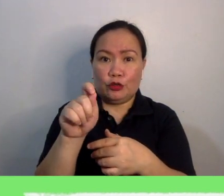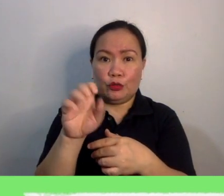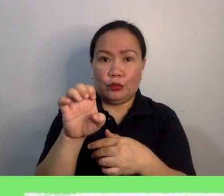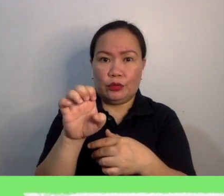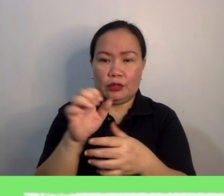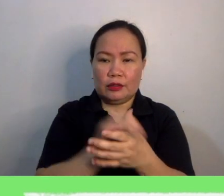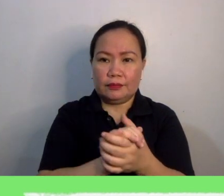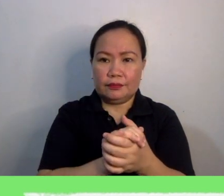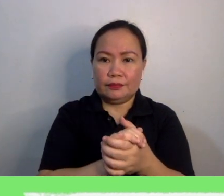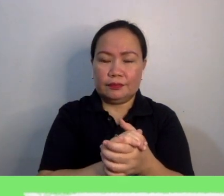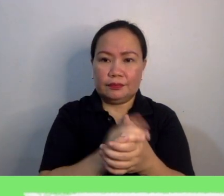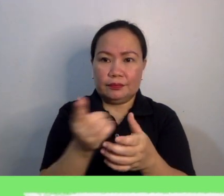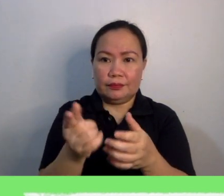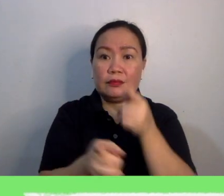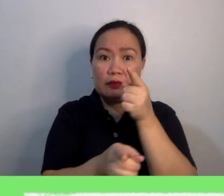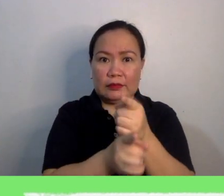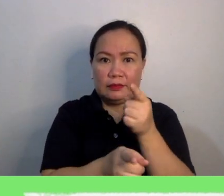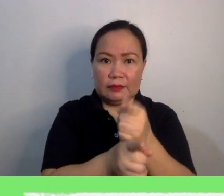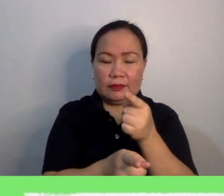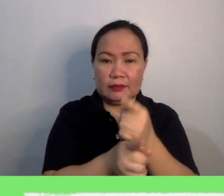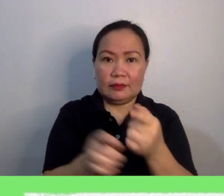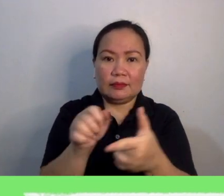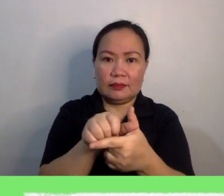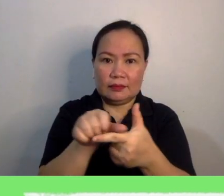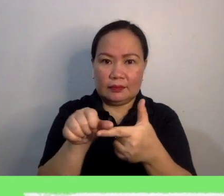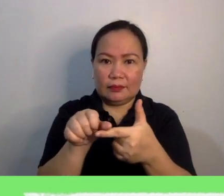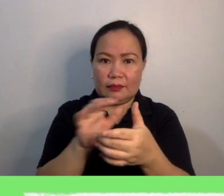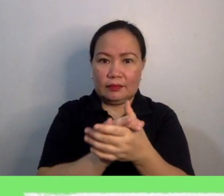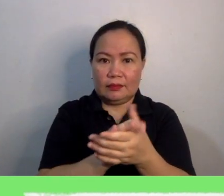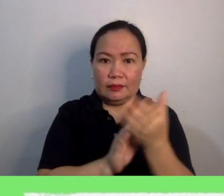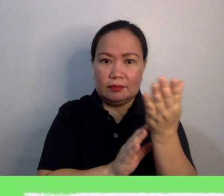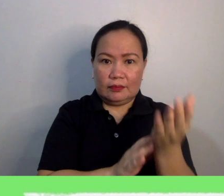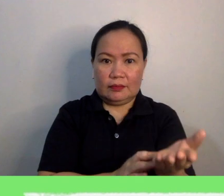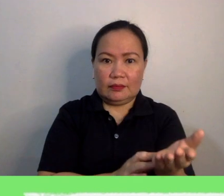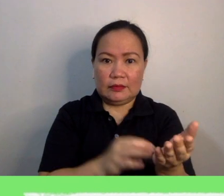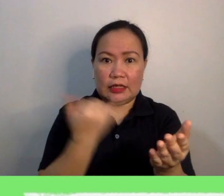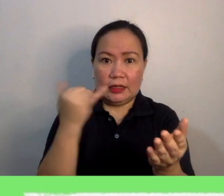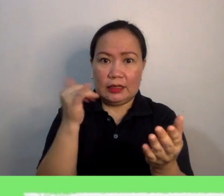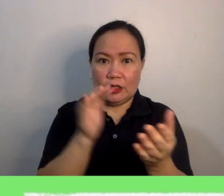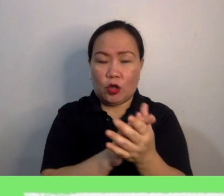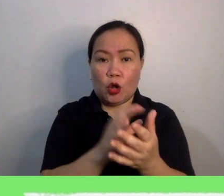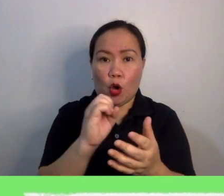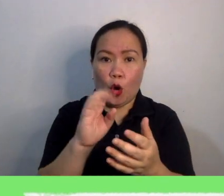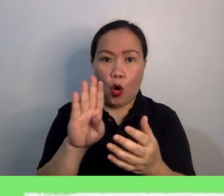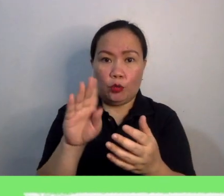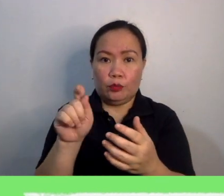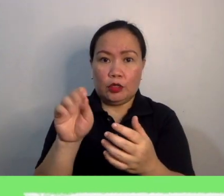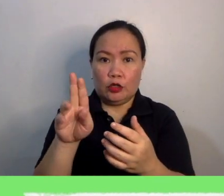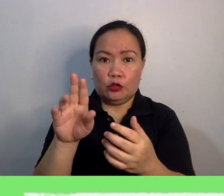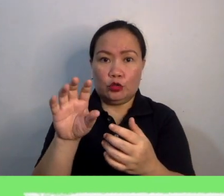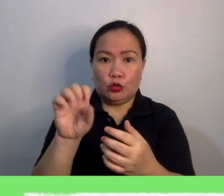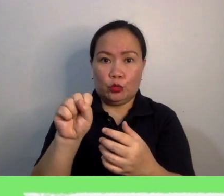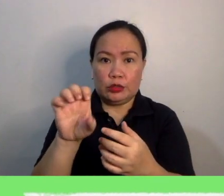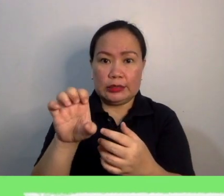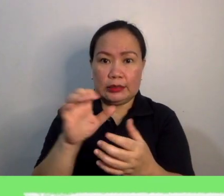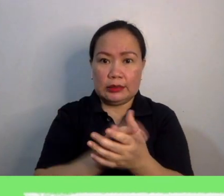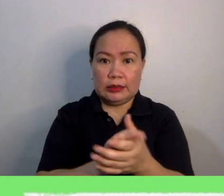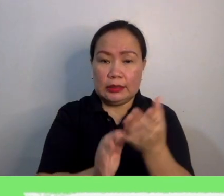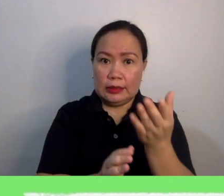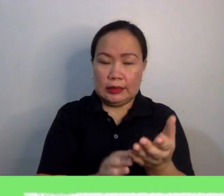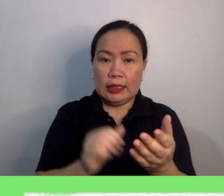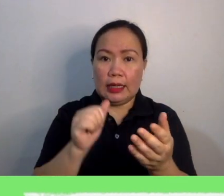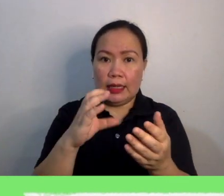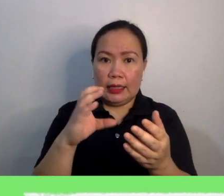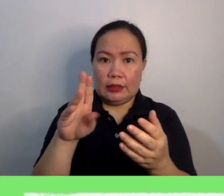acute angle. This one is a right angle. This one is obtuse angle. This